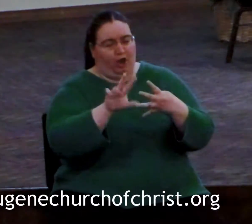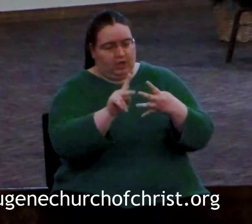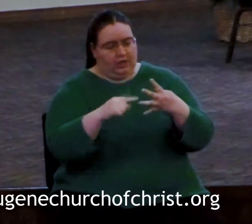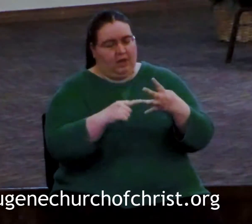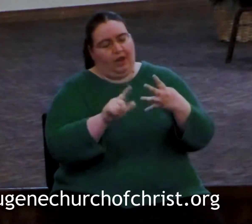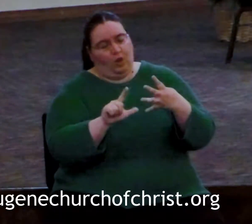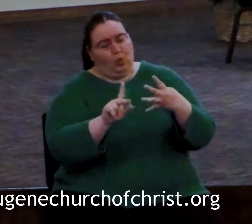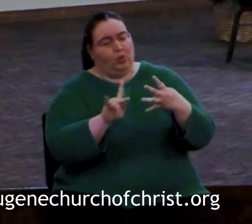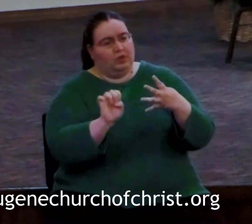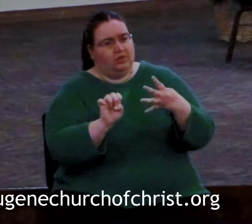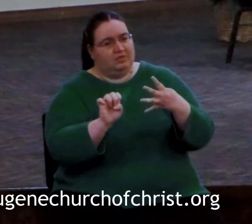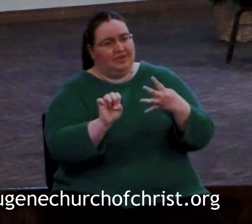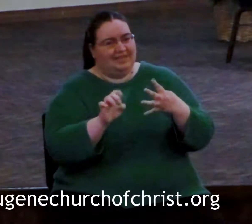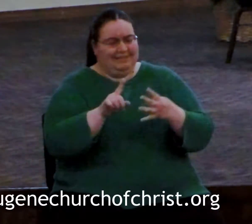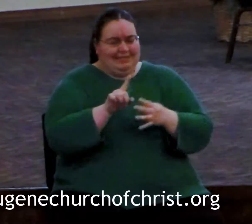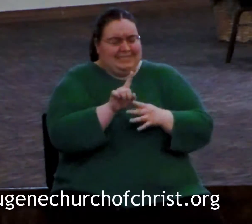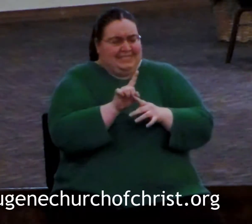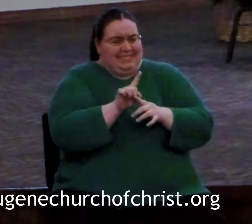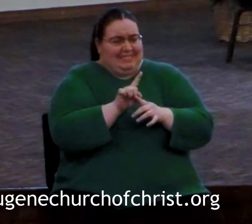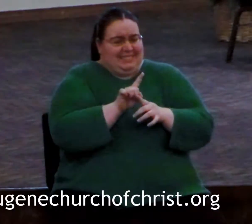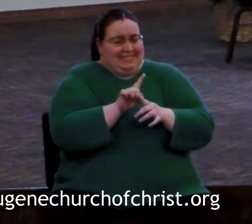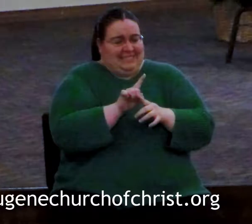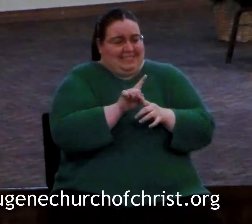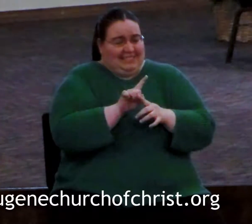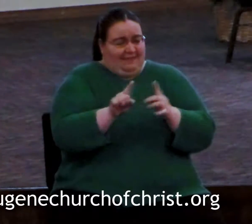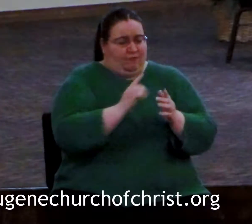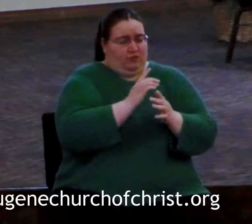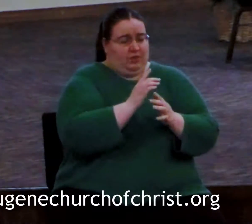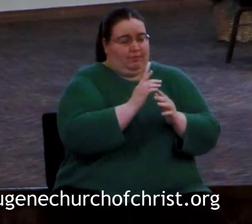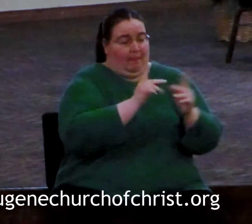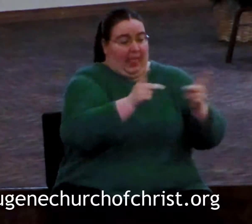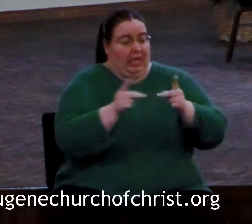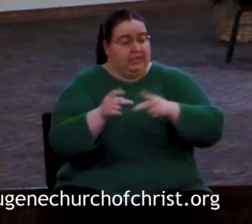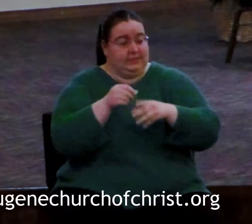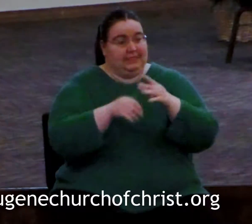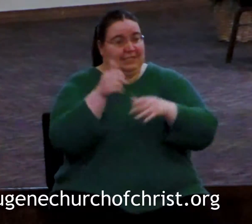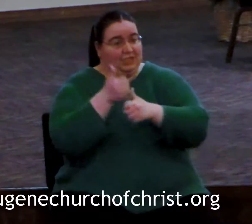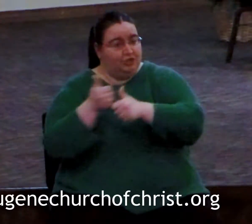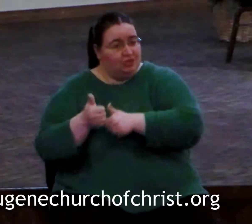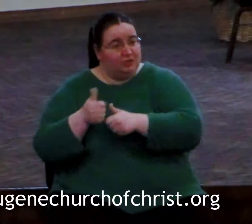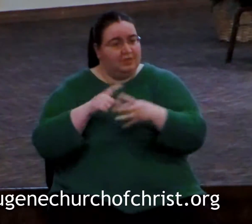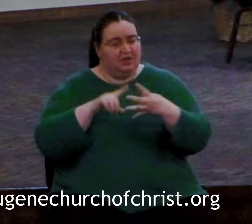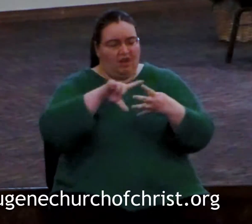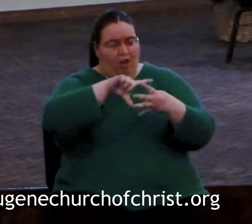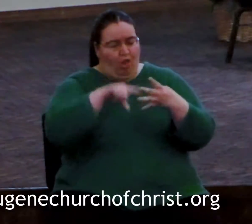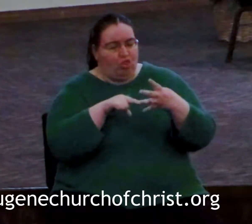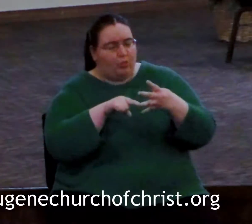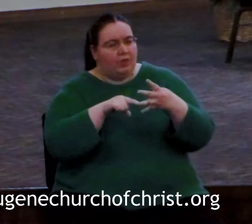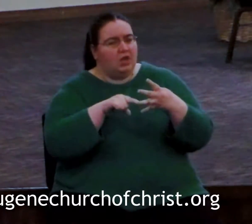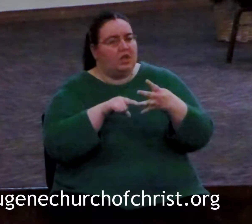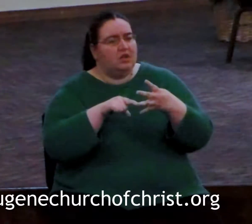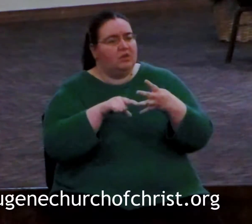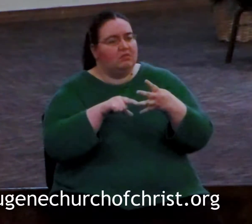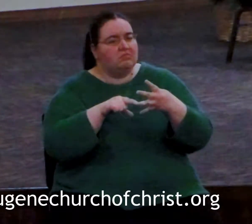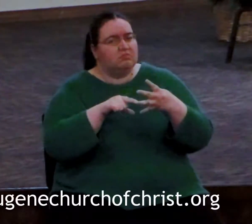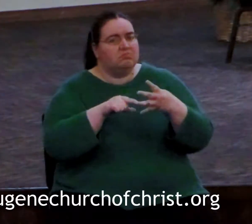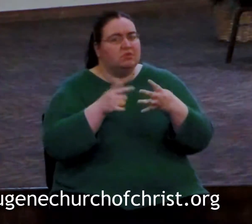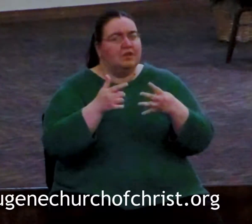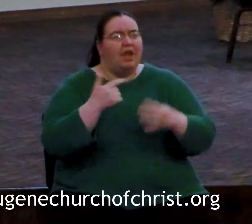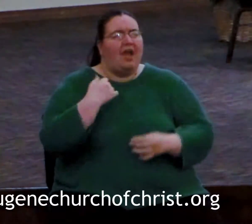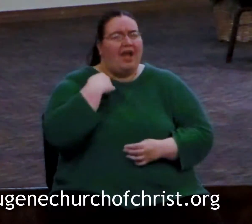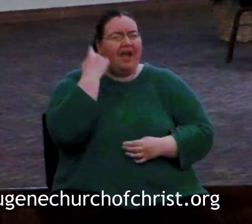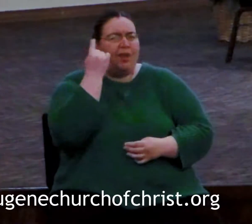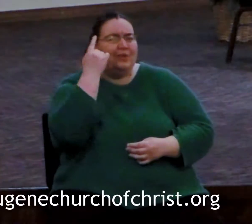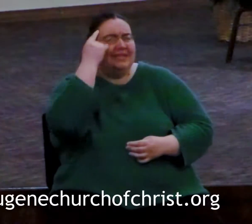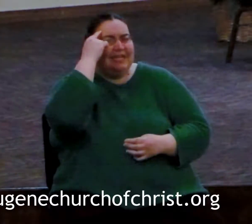Gospels and with some different points of the story emphasized, but in all three. And I've always thought to myself that if I find something in three or four